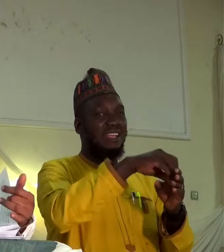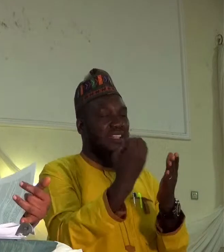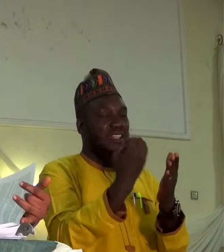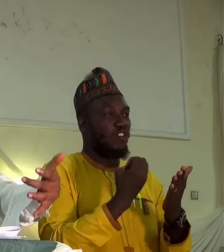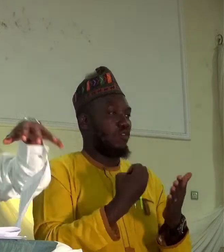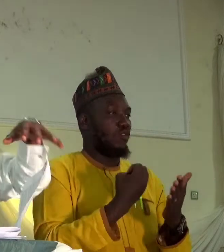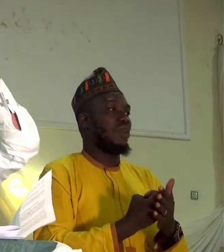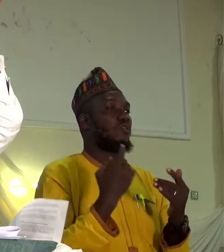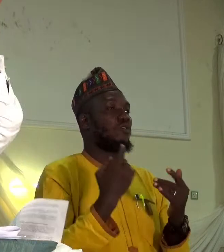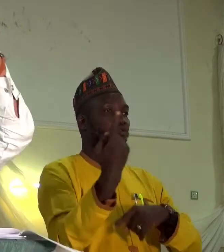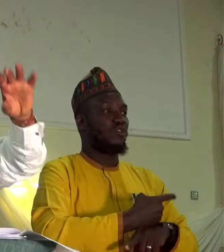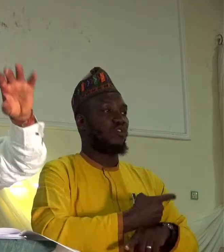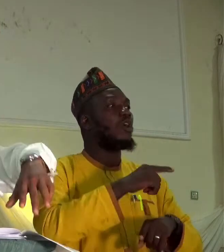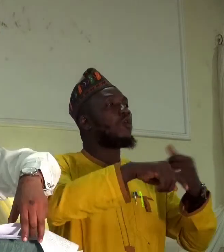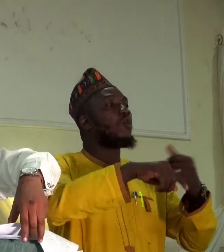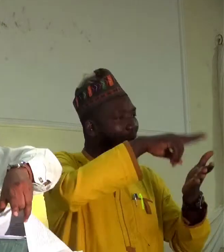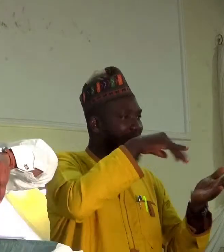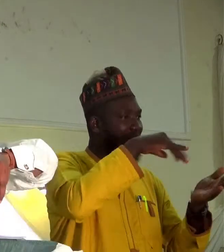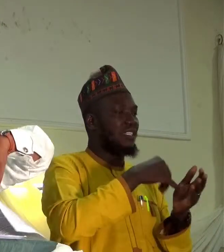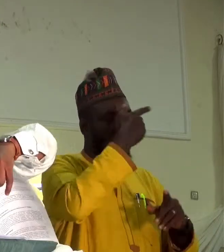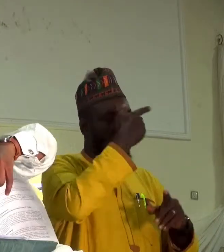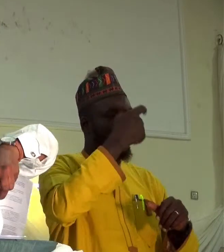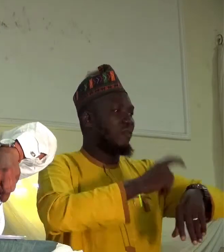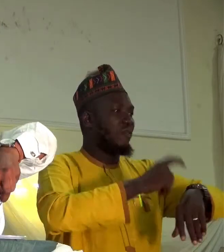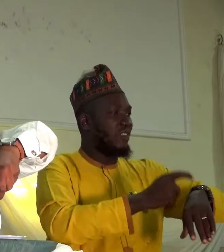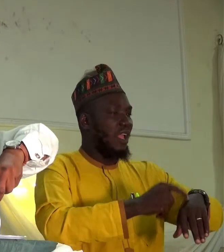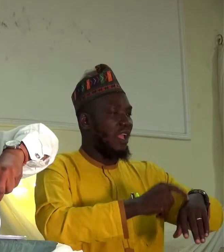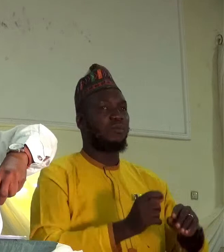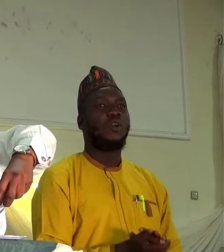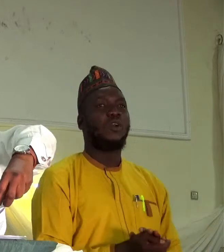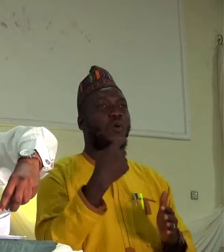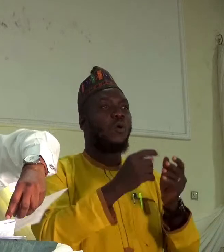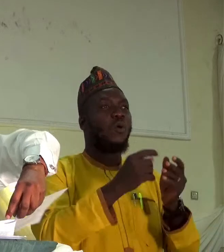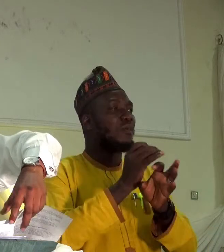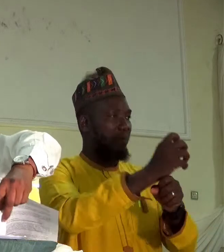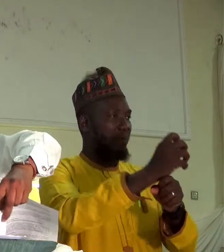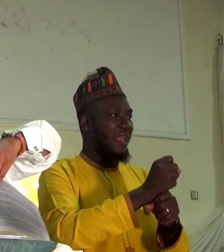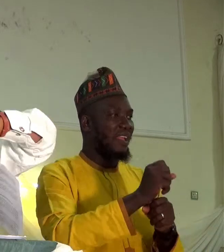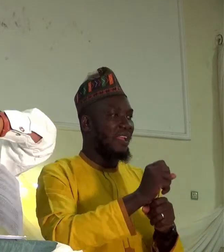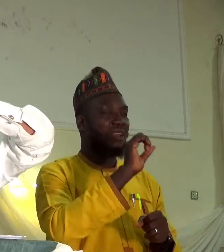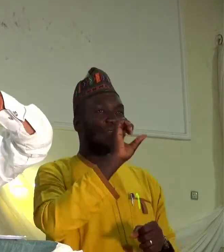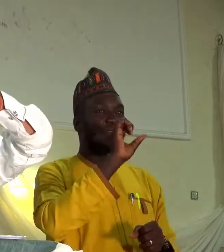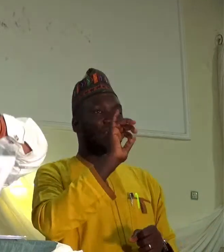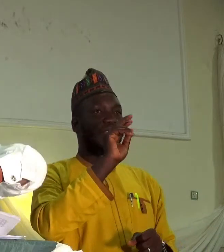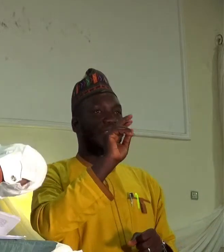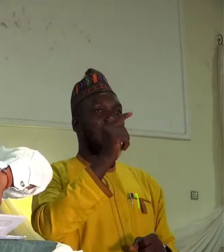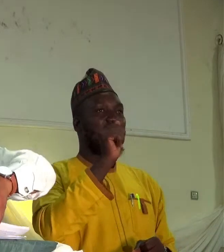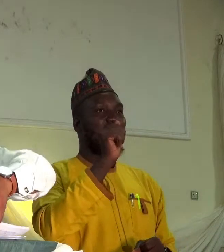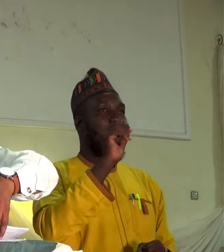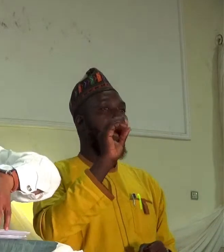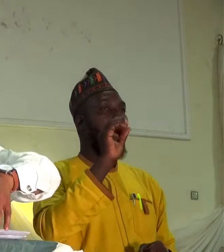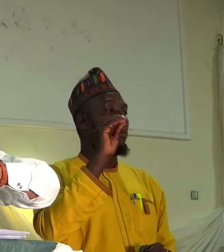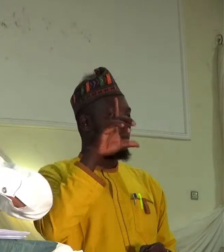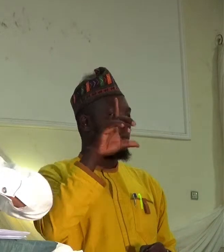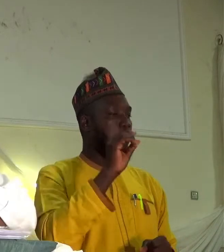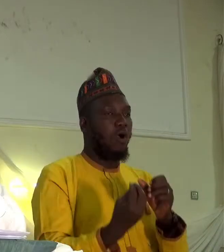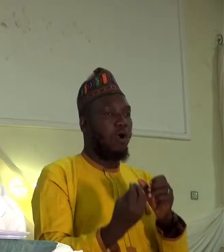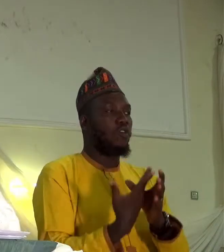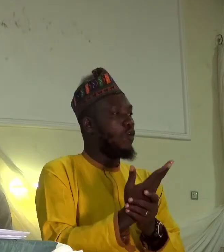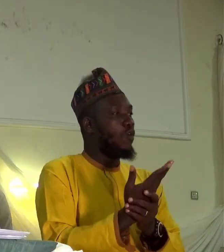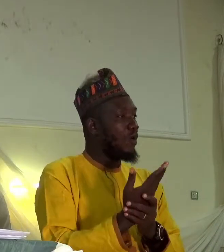it. Eloka, Toriasiko, see, what makes Singapore grow? There are so many things that make Singapore to